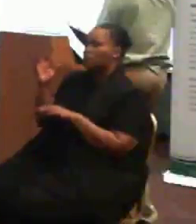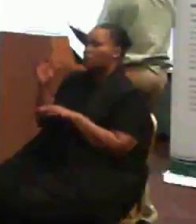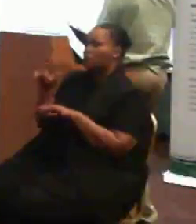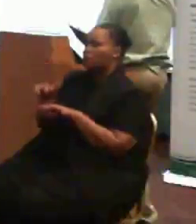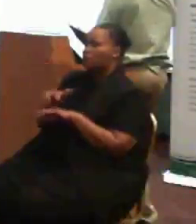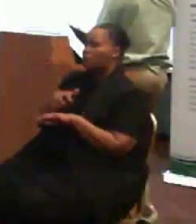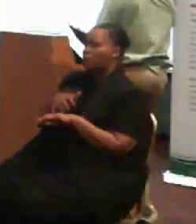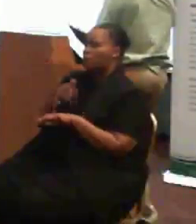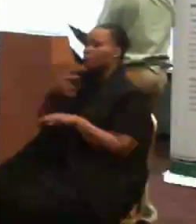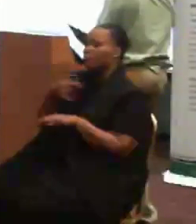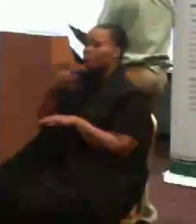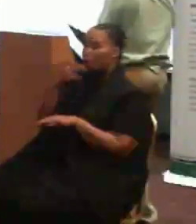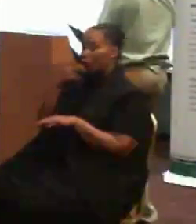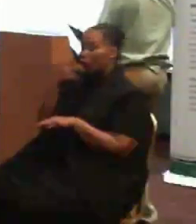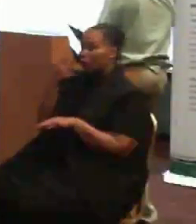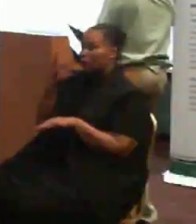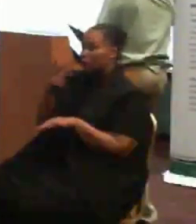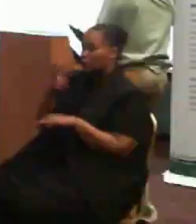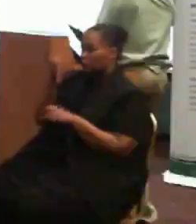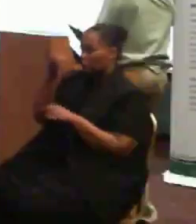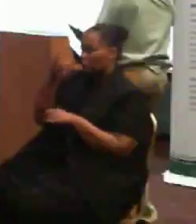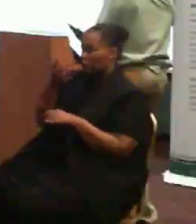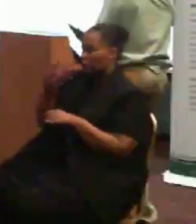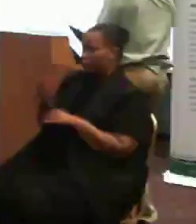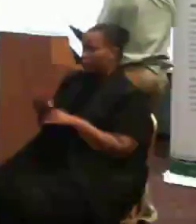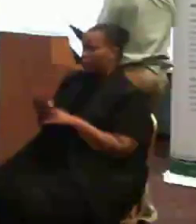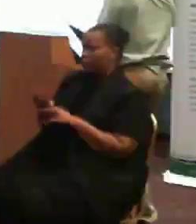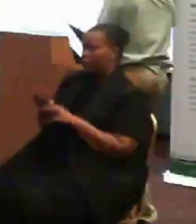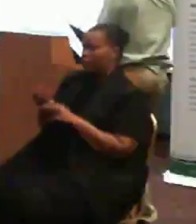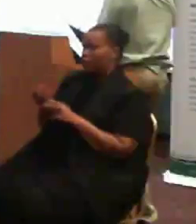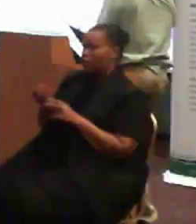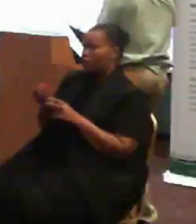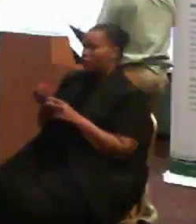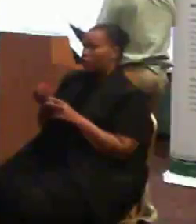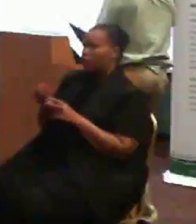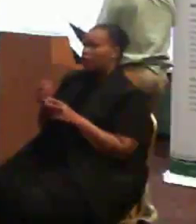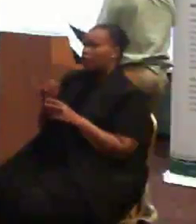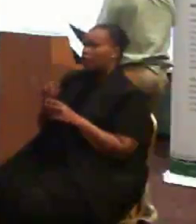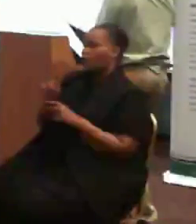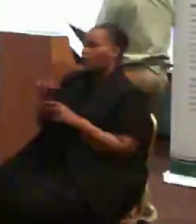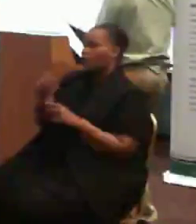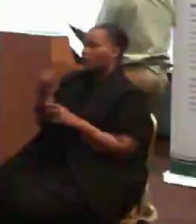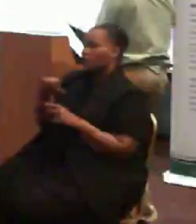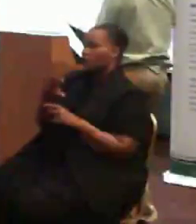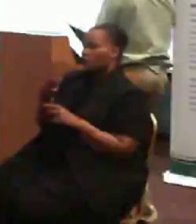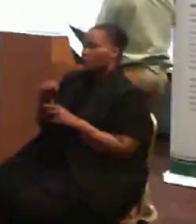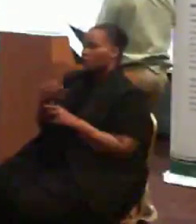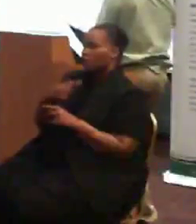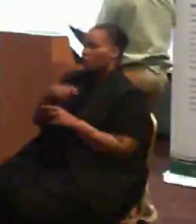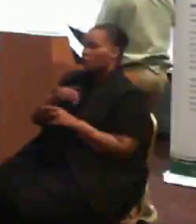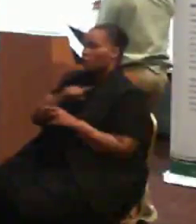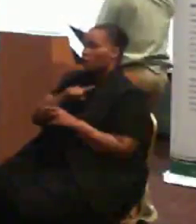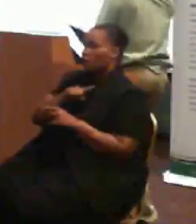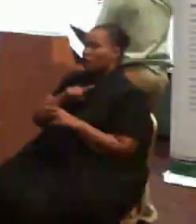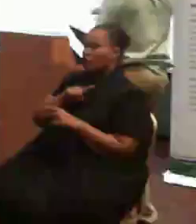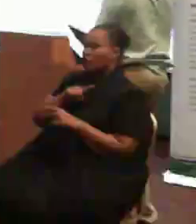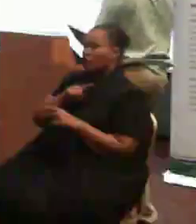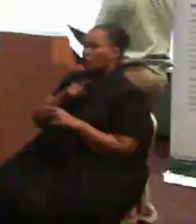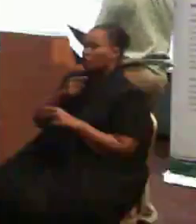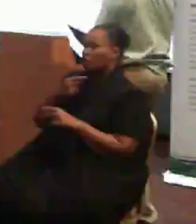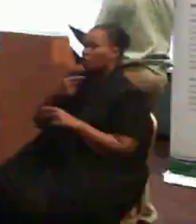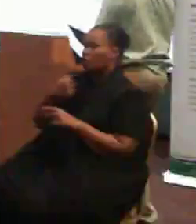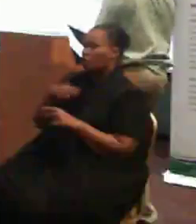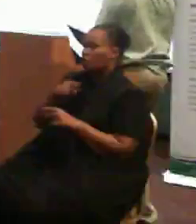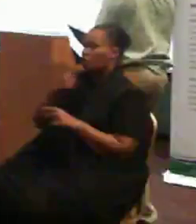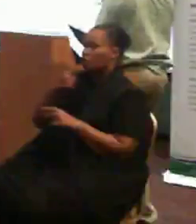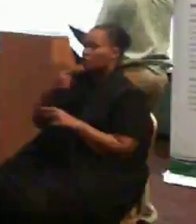there is information about that. If there's still a question about that, we will likely to help to